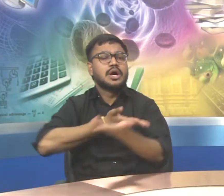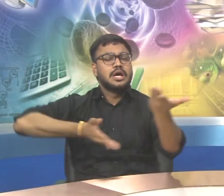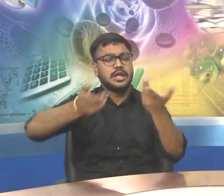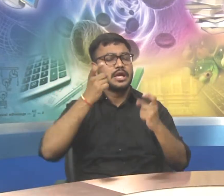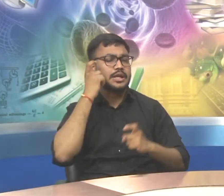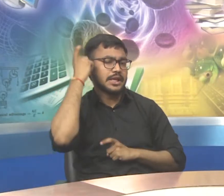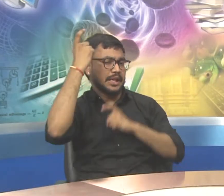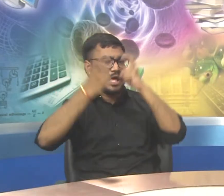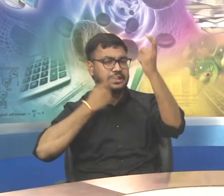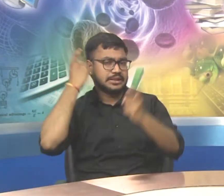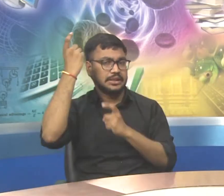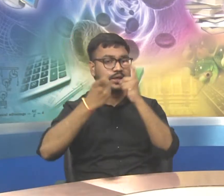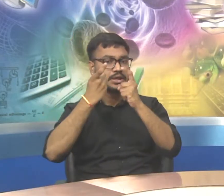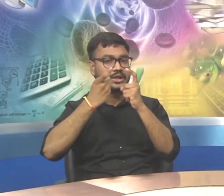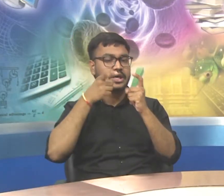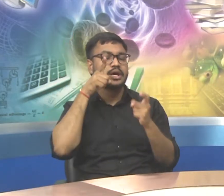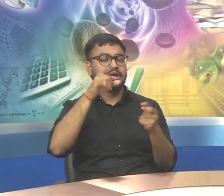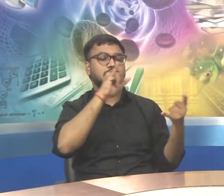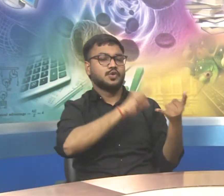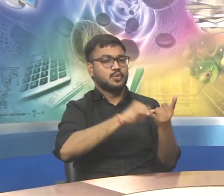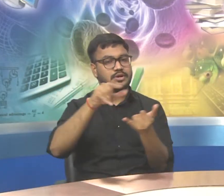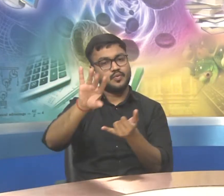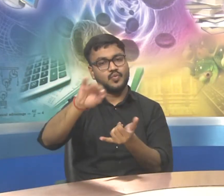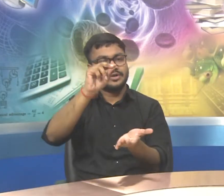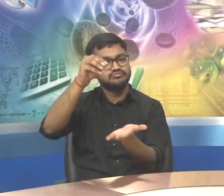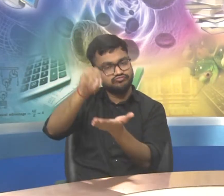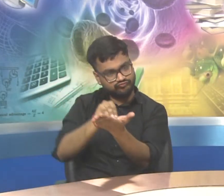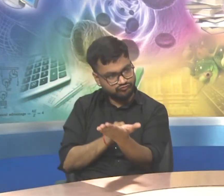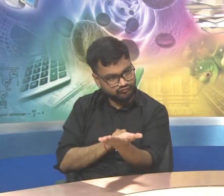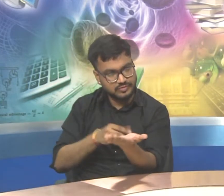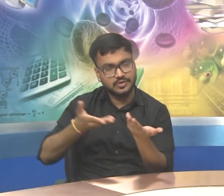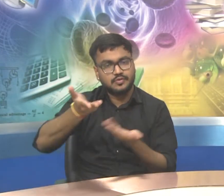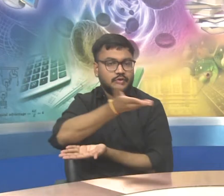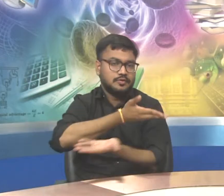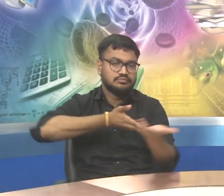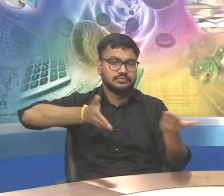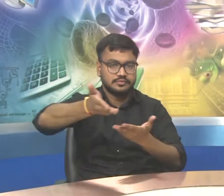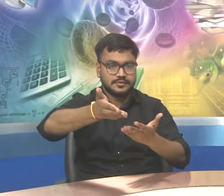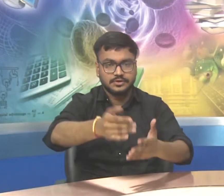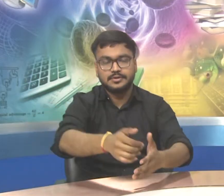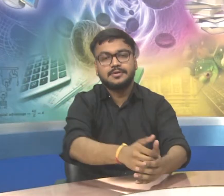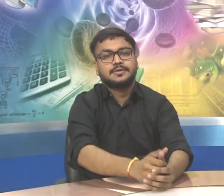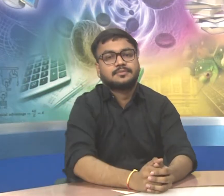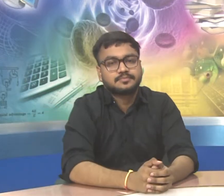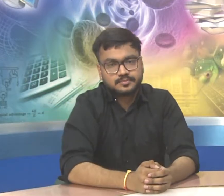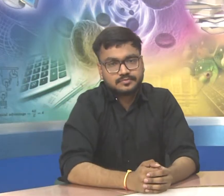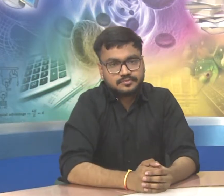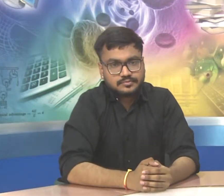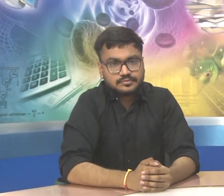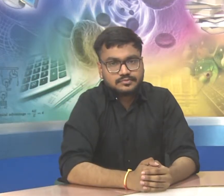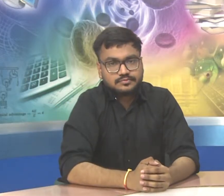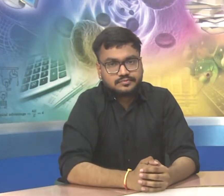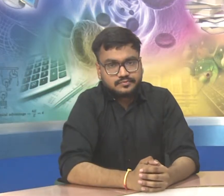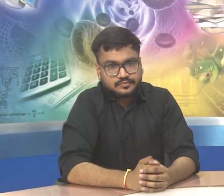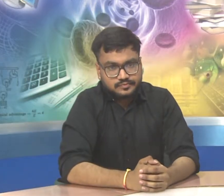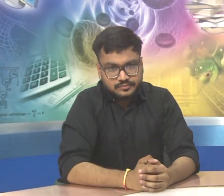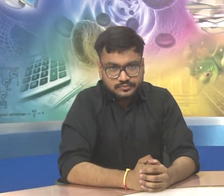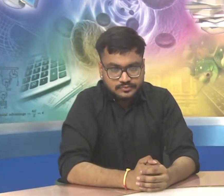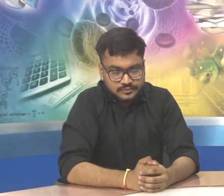And sixth, then decide whatever the mixture is, a solution or a suspension, and write one reason for your